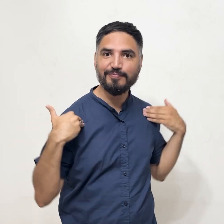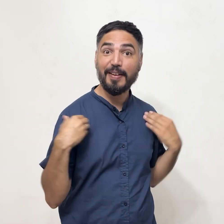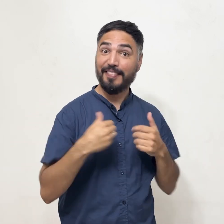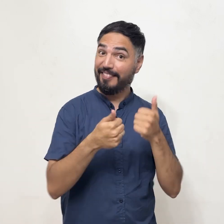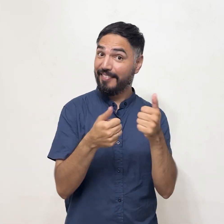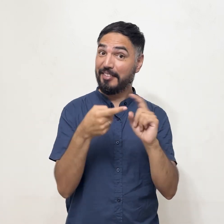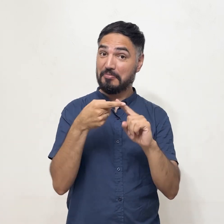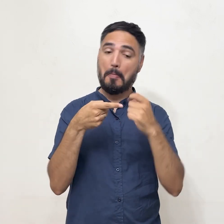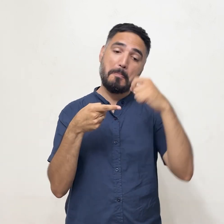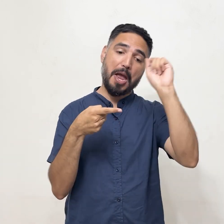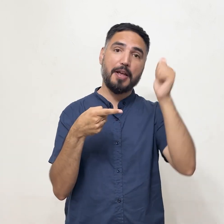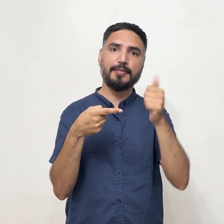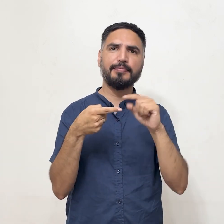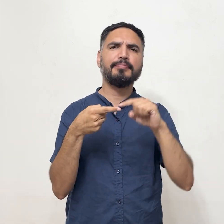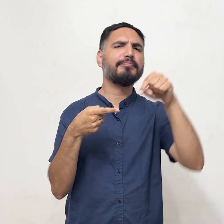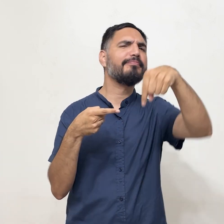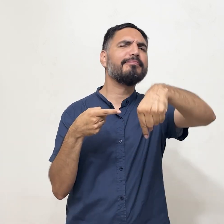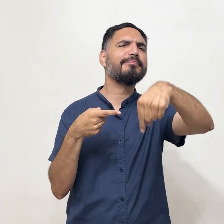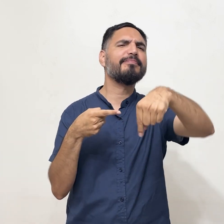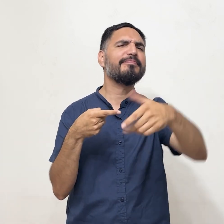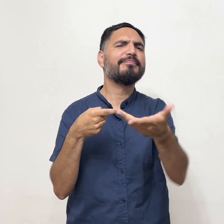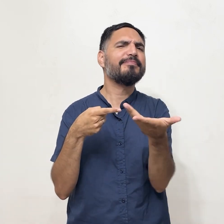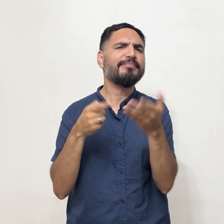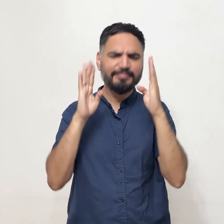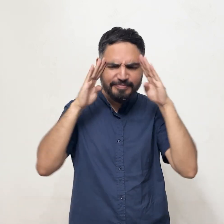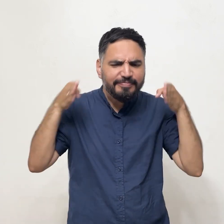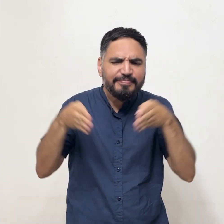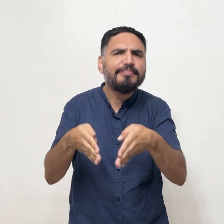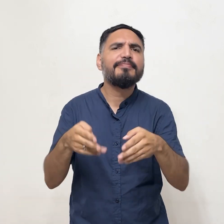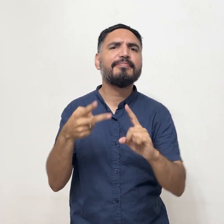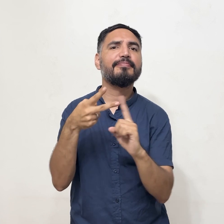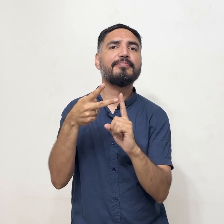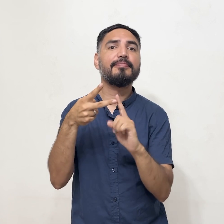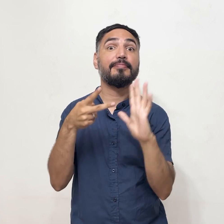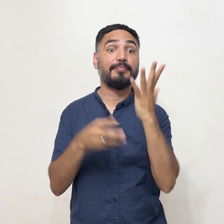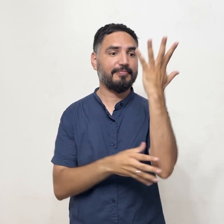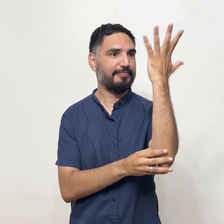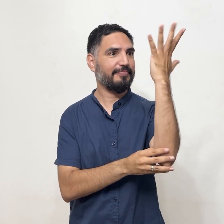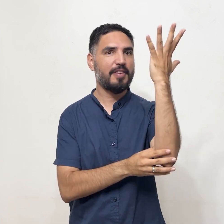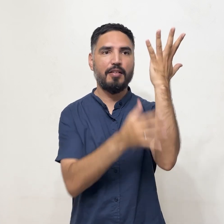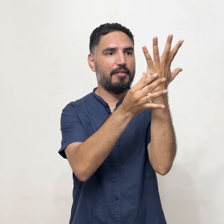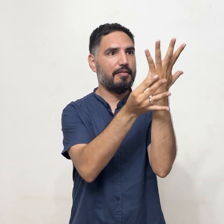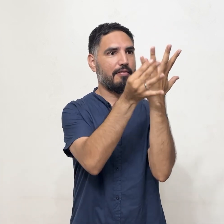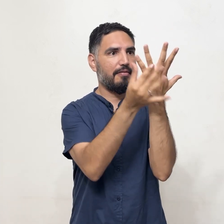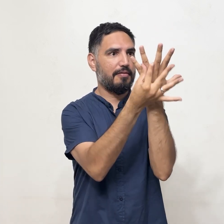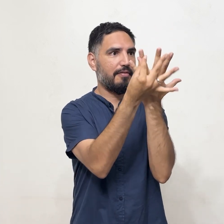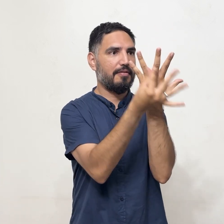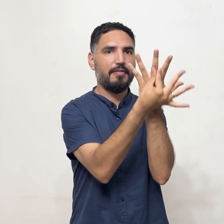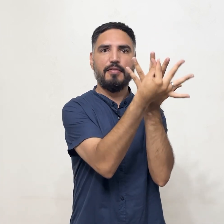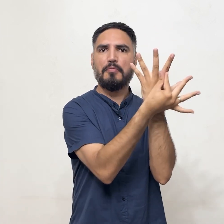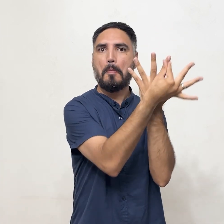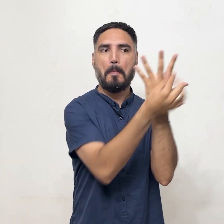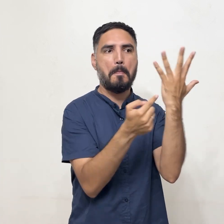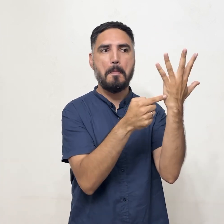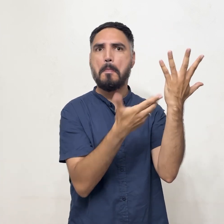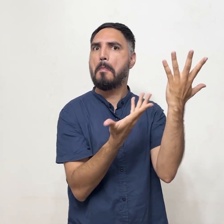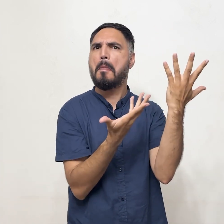movement? Well, now, what are we going to focus on? On the branches of the tree. And that